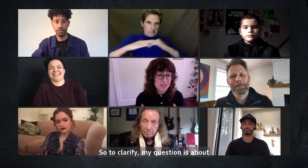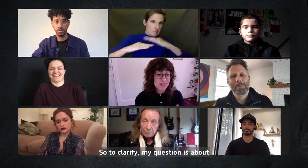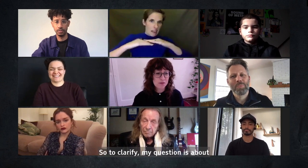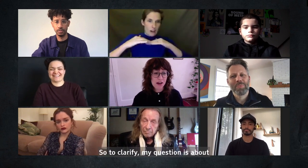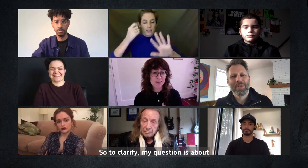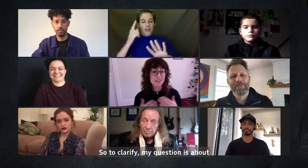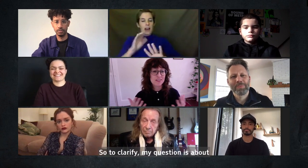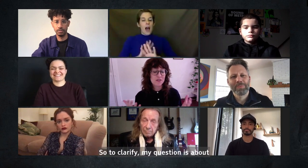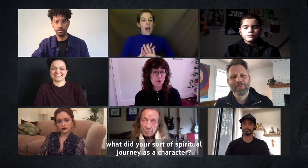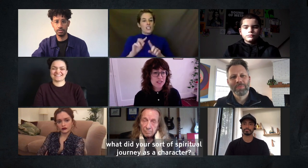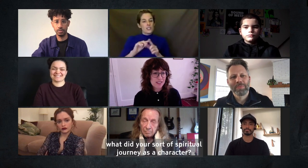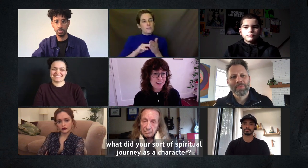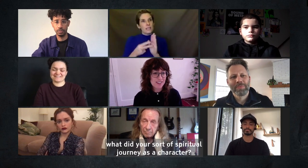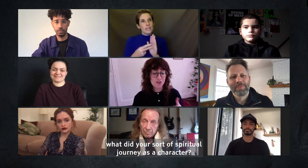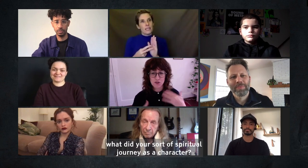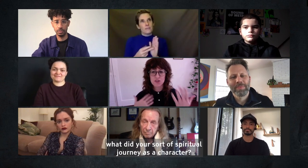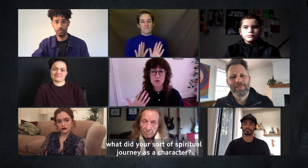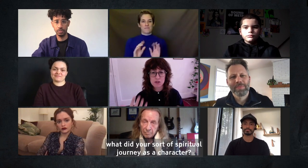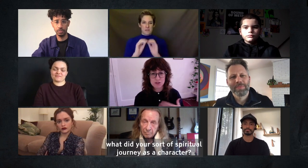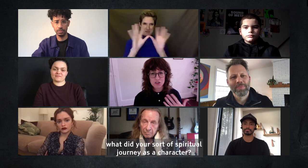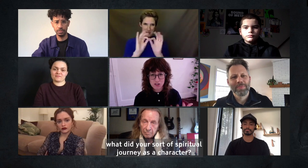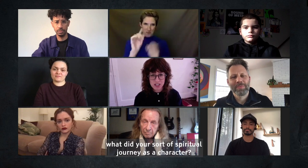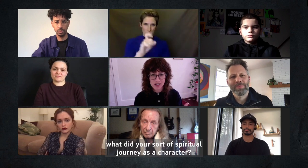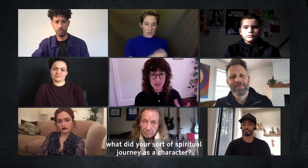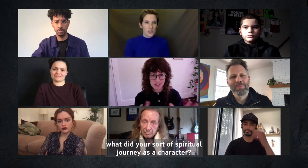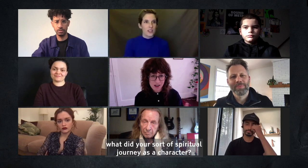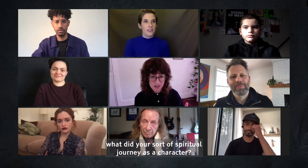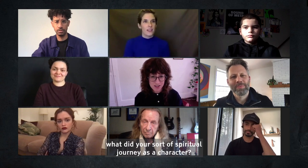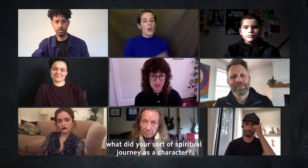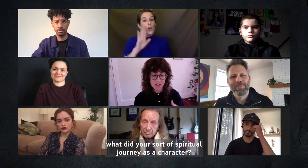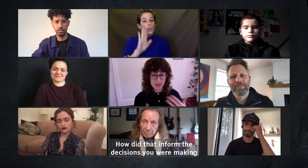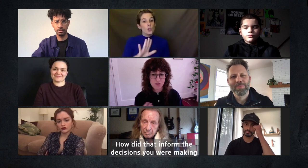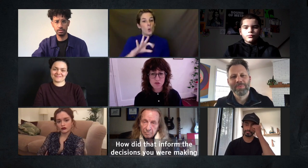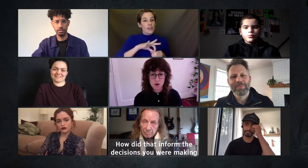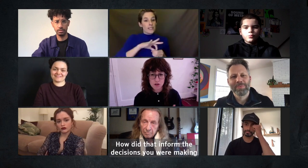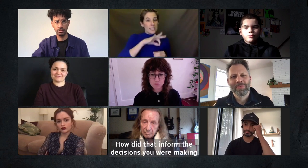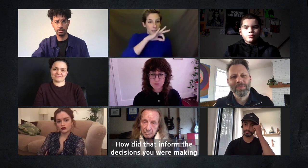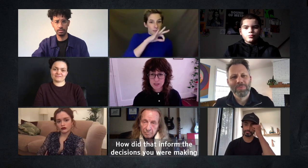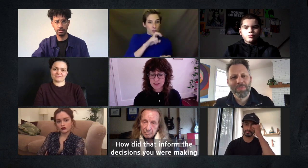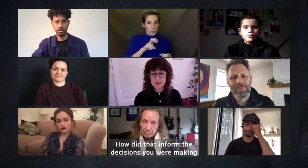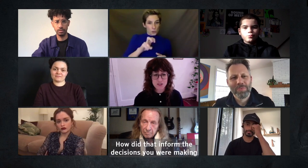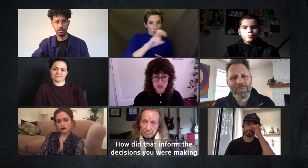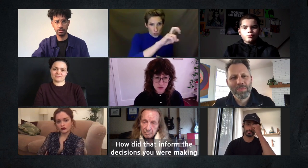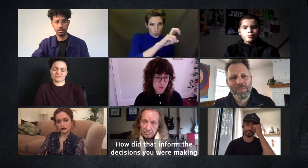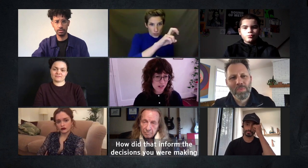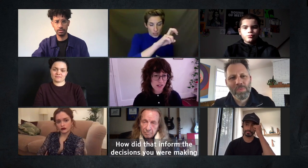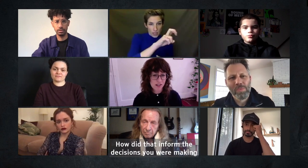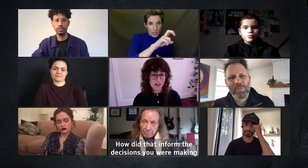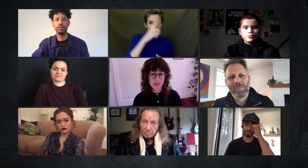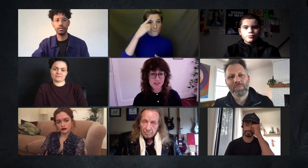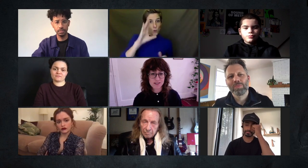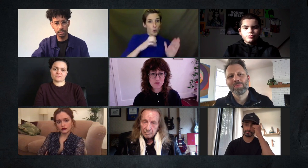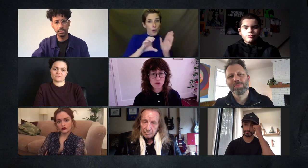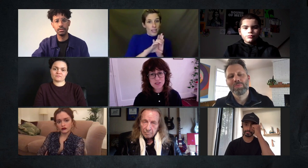clarify, my question is about what did your sort of spiritual journey as a character, how did that inform the decisions you were